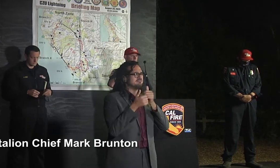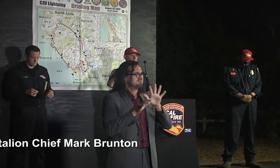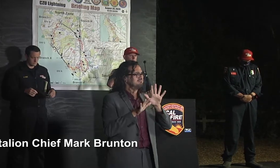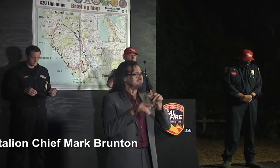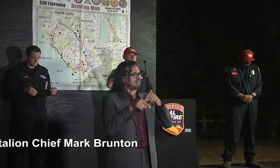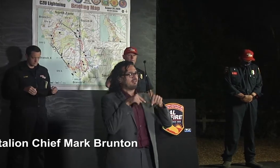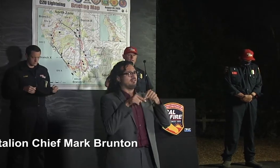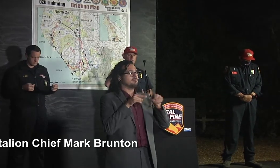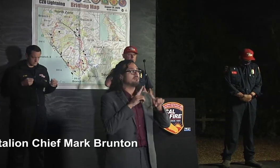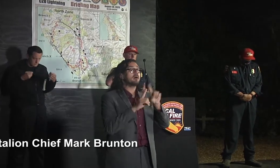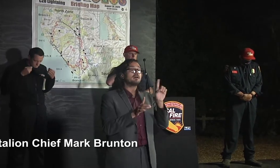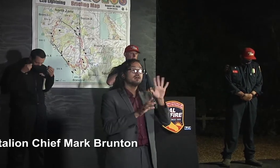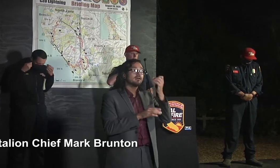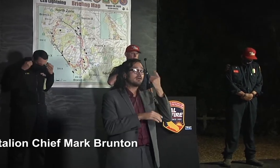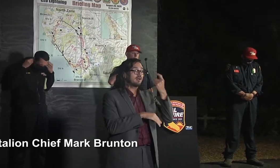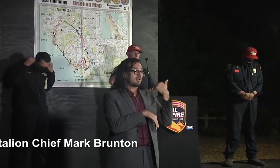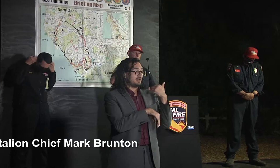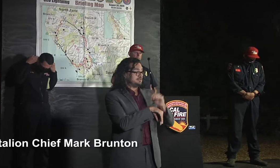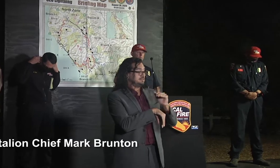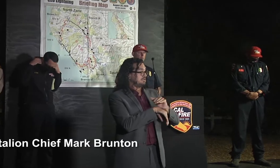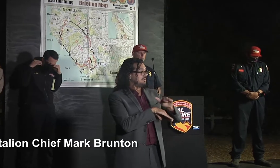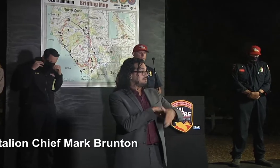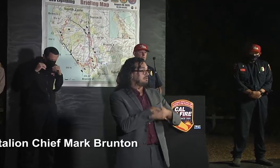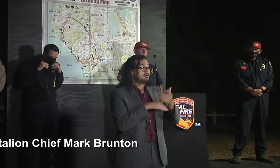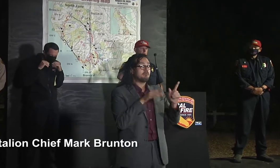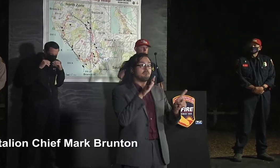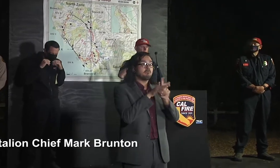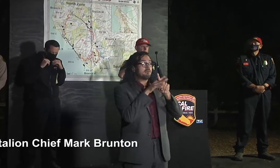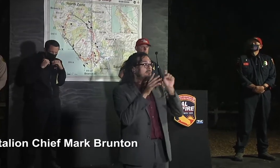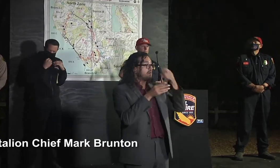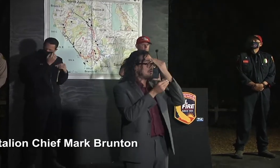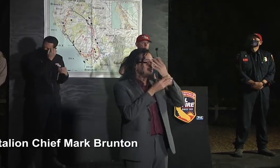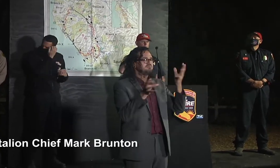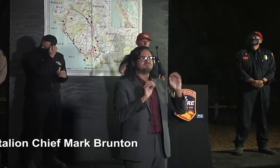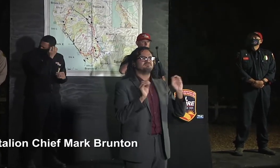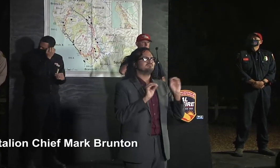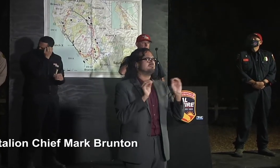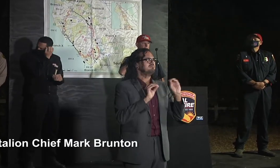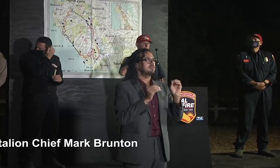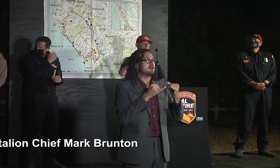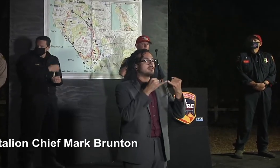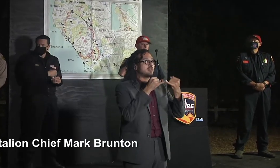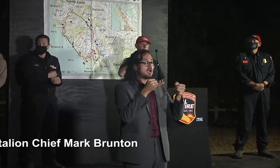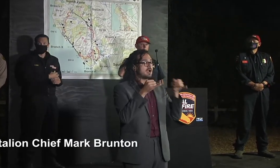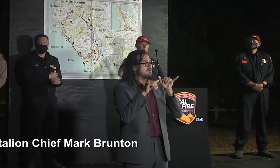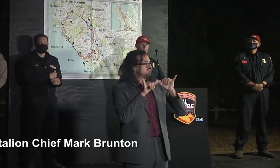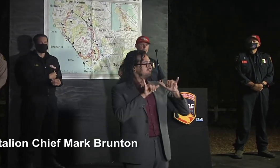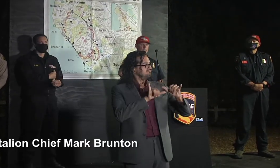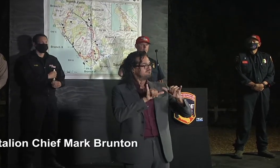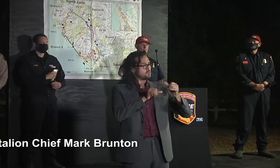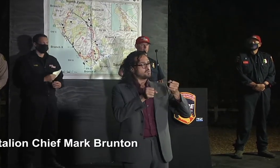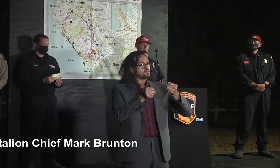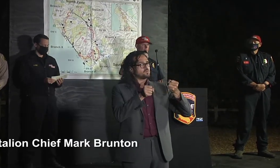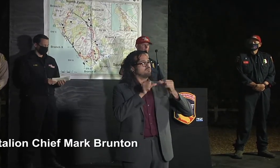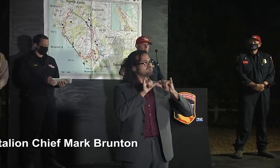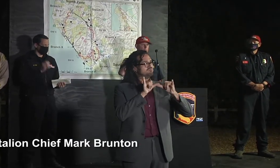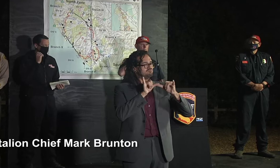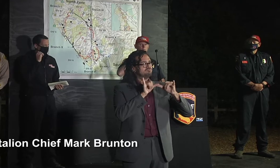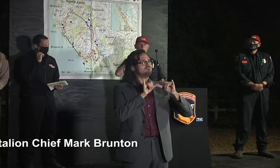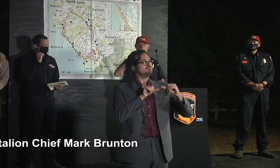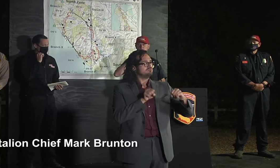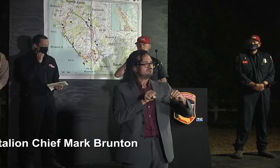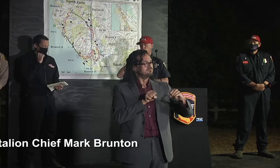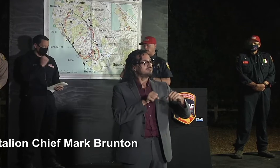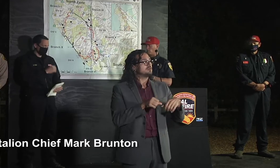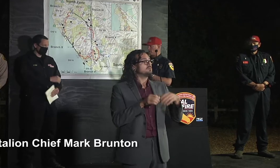nothing of super significance. Lines were holding, the weather helping mitigate. And we believe that we're going to be